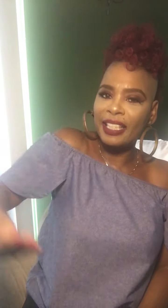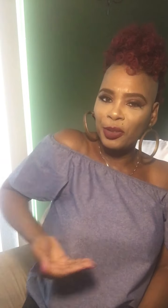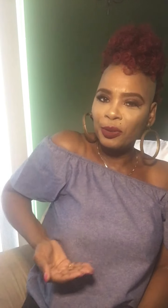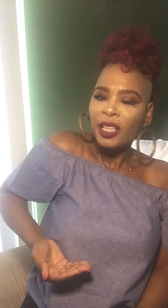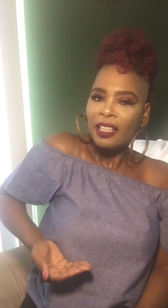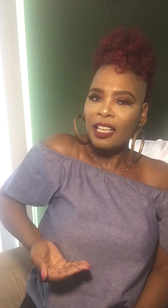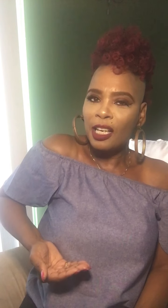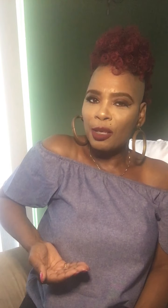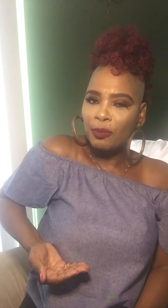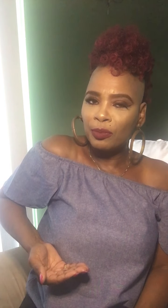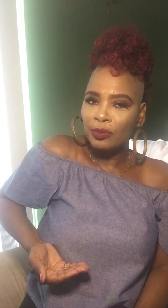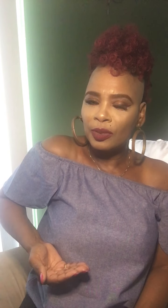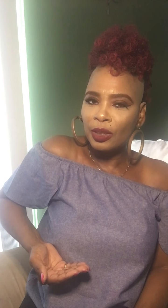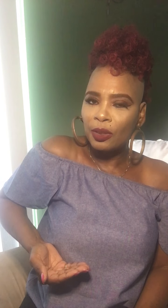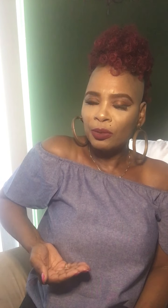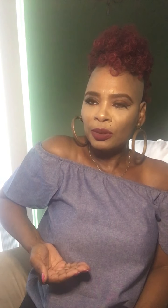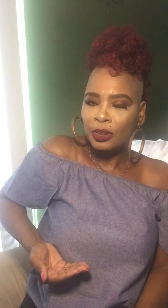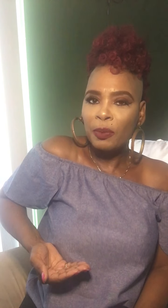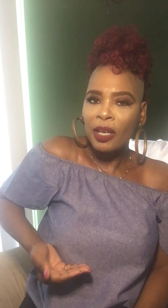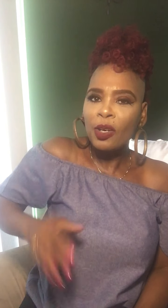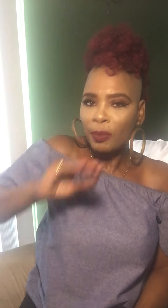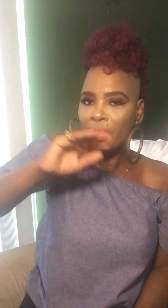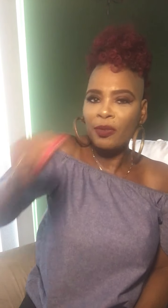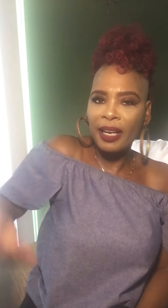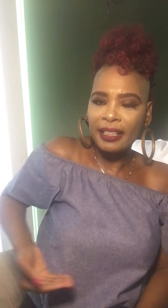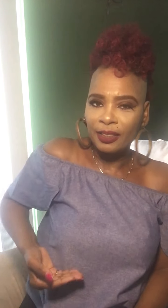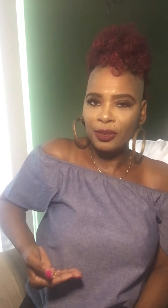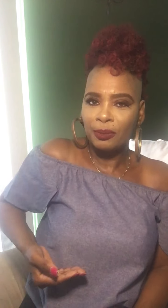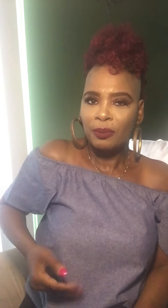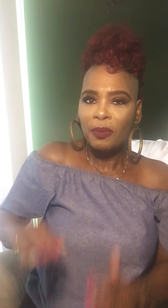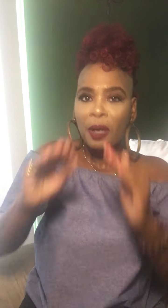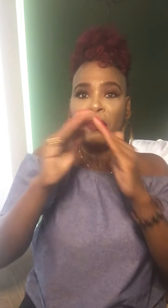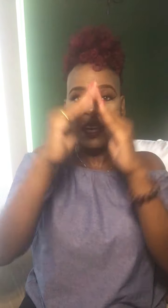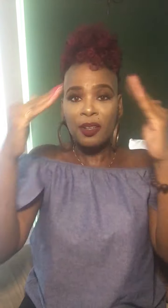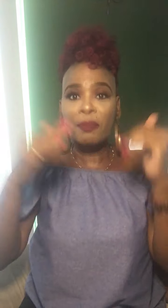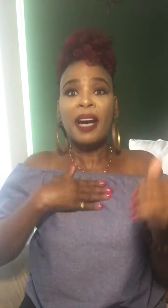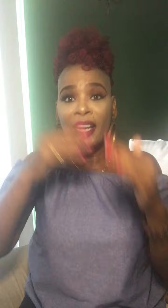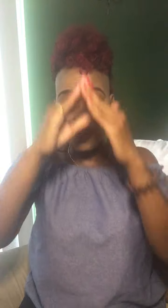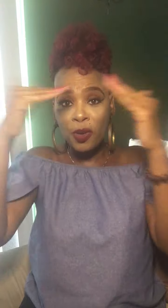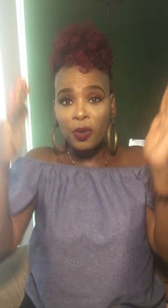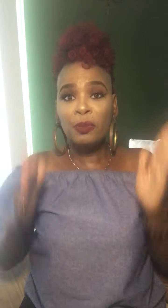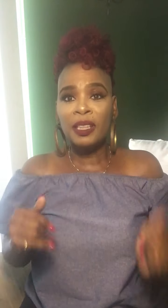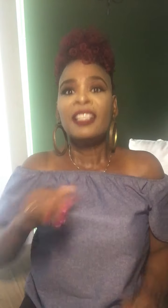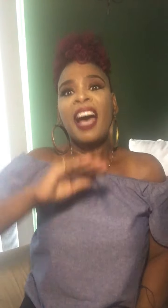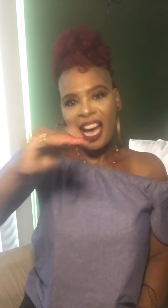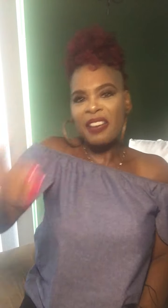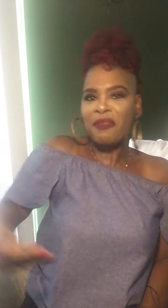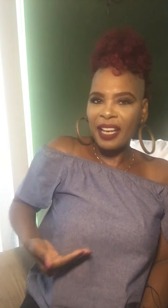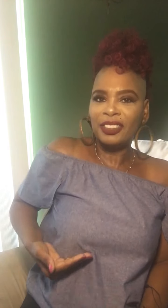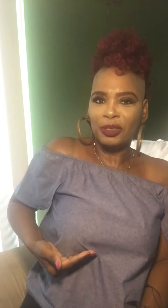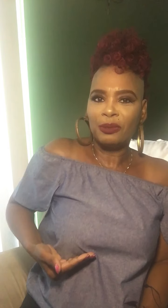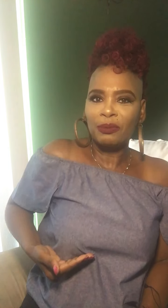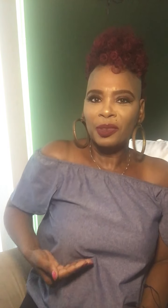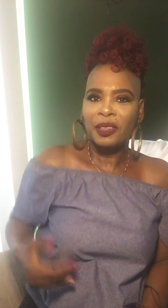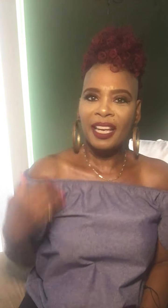you, to my home. I'm inviting you. My home. I invite you. Okay.